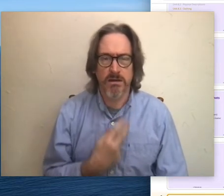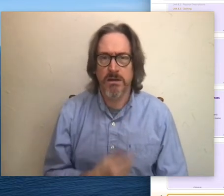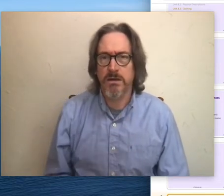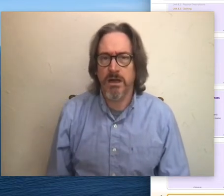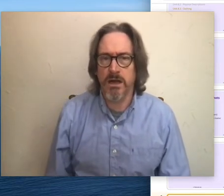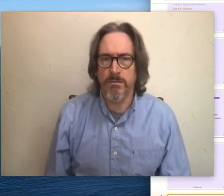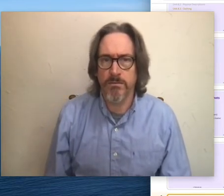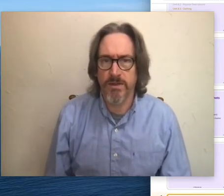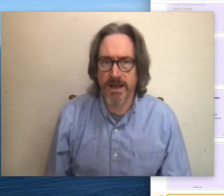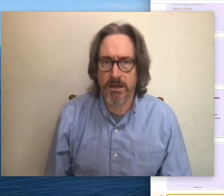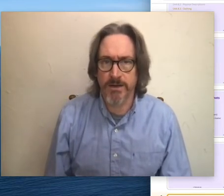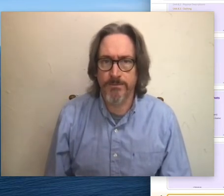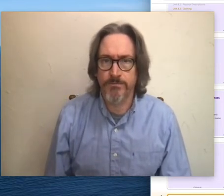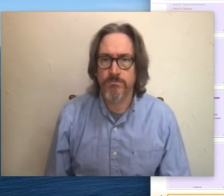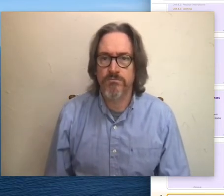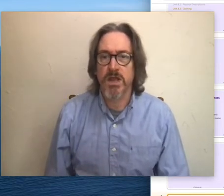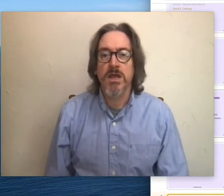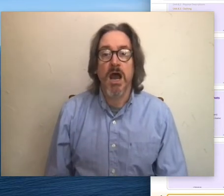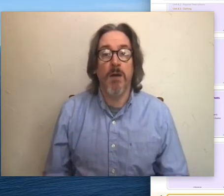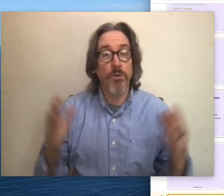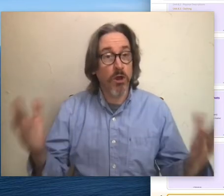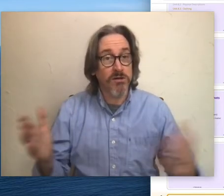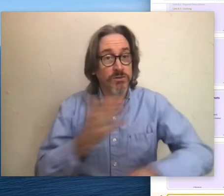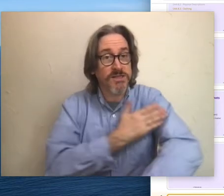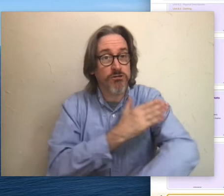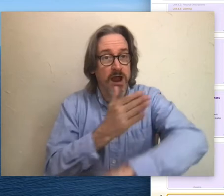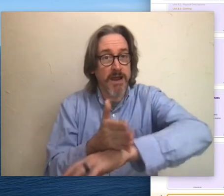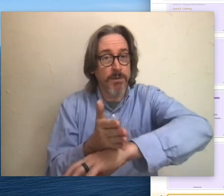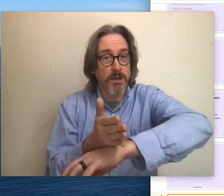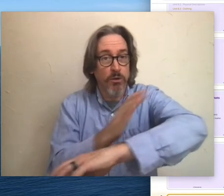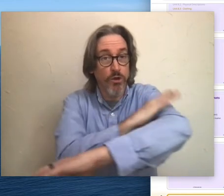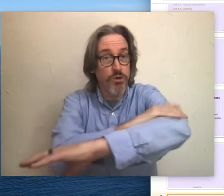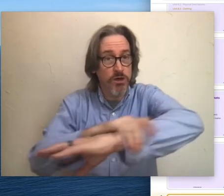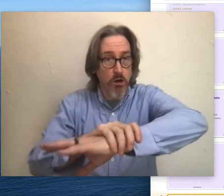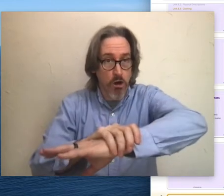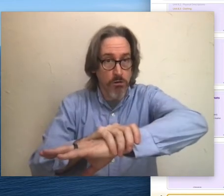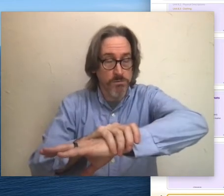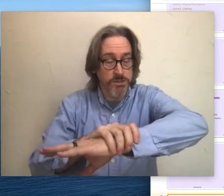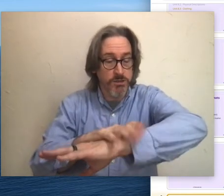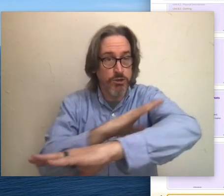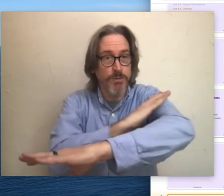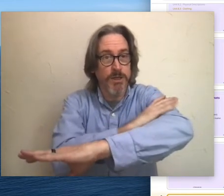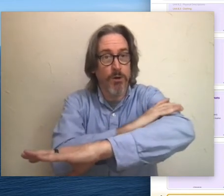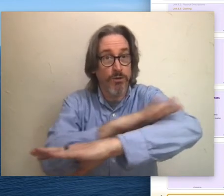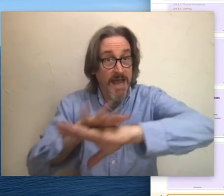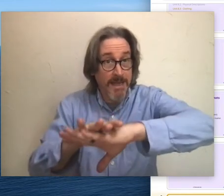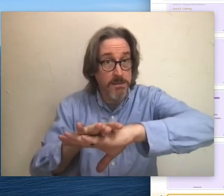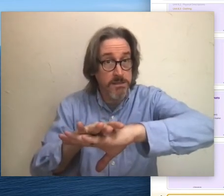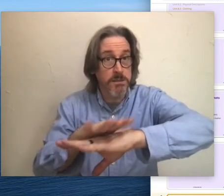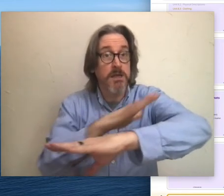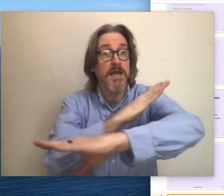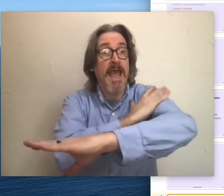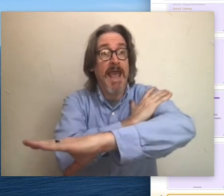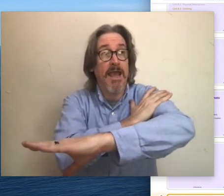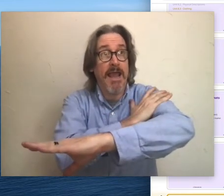the neckline. We will also describe, we'll use our arms to be both